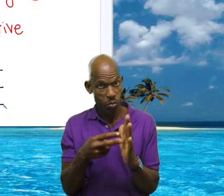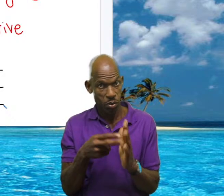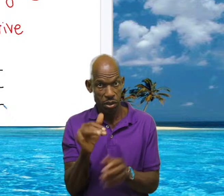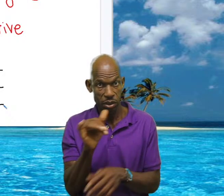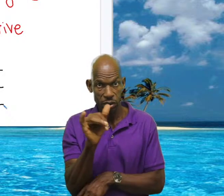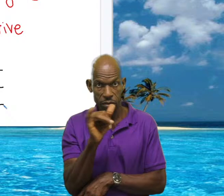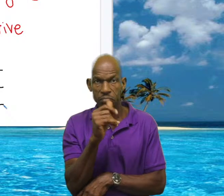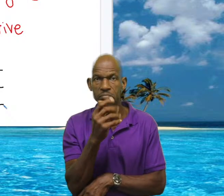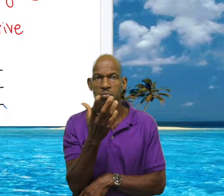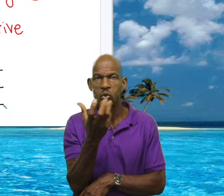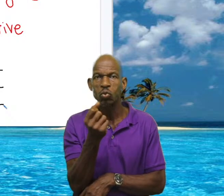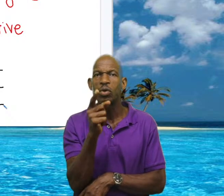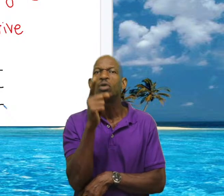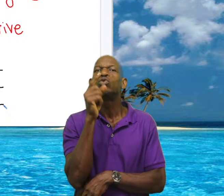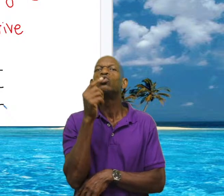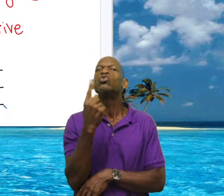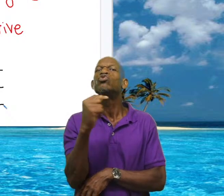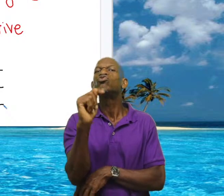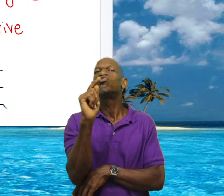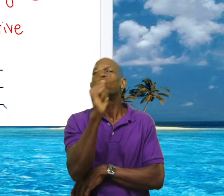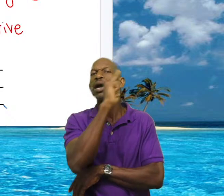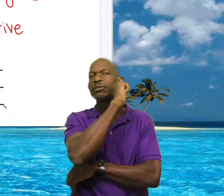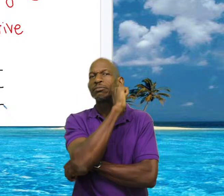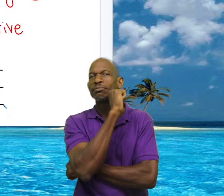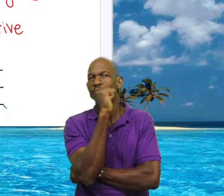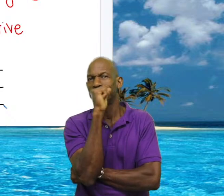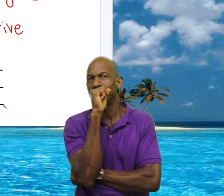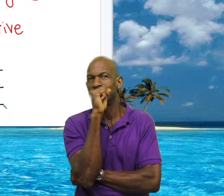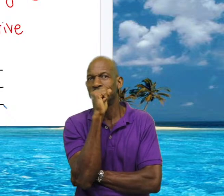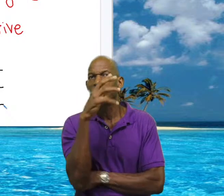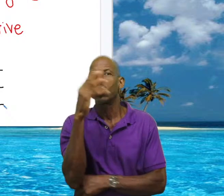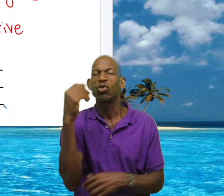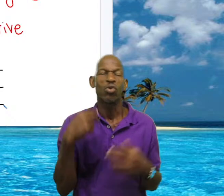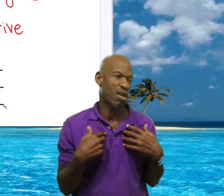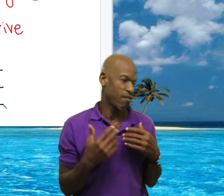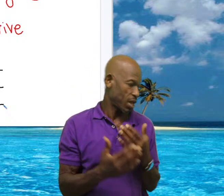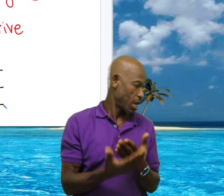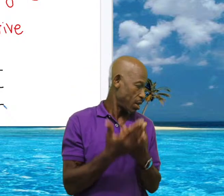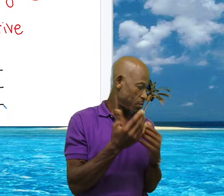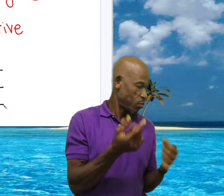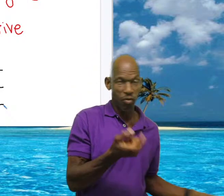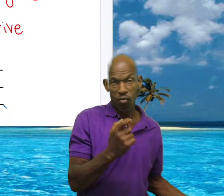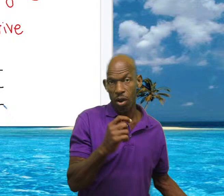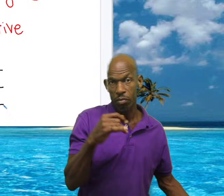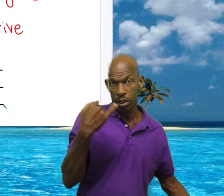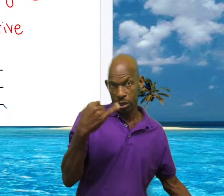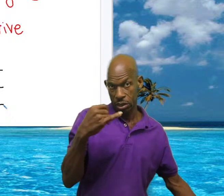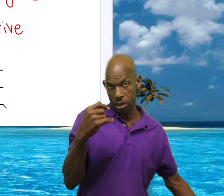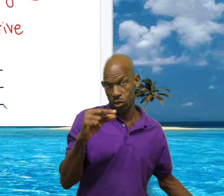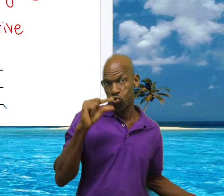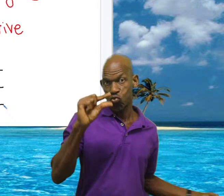want your English to improve and develop. All right? And one